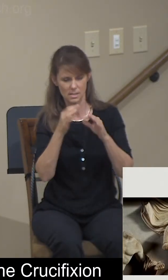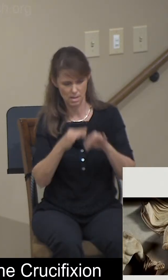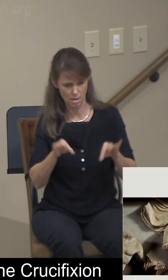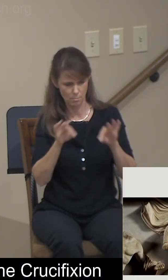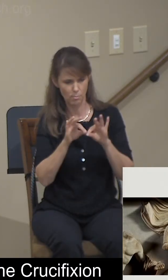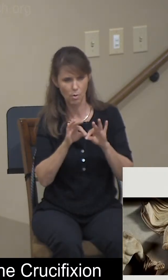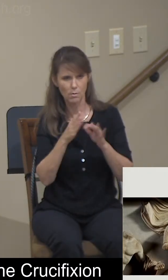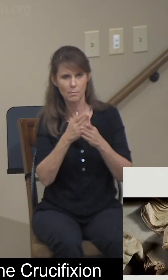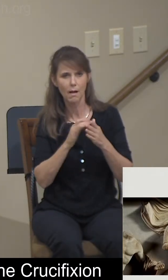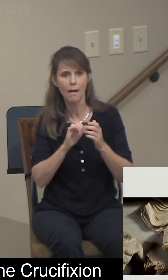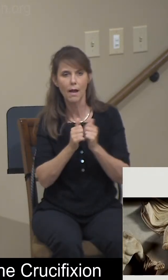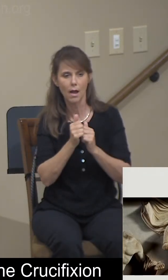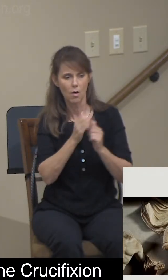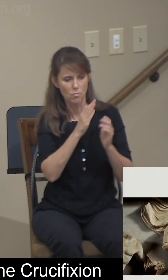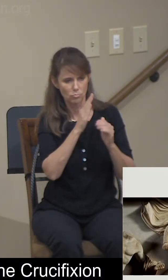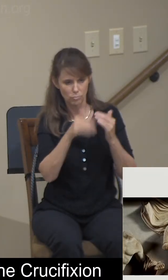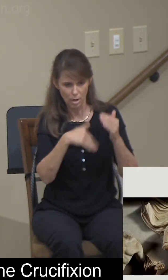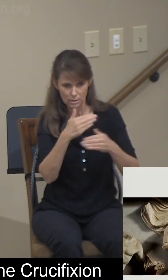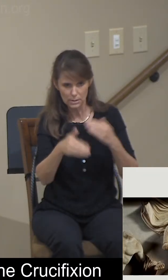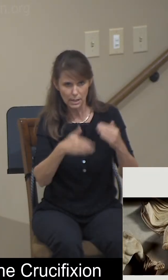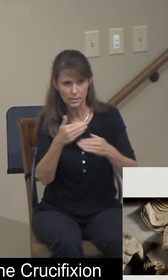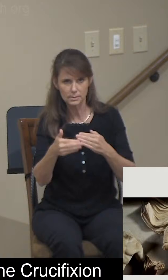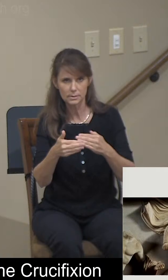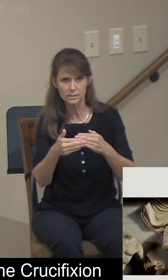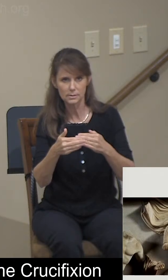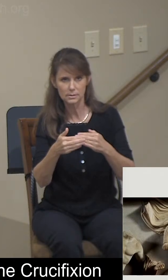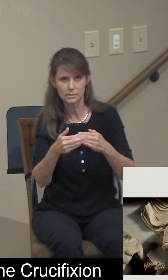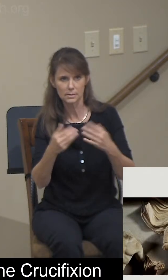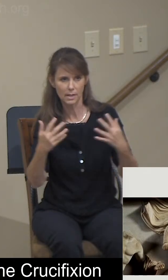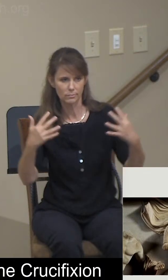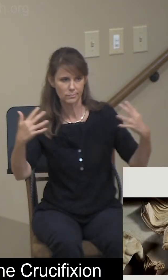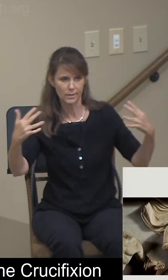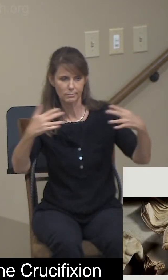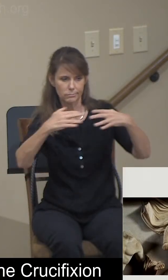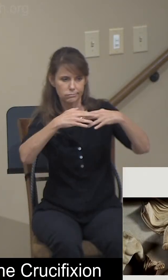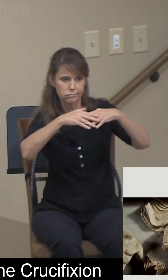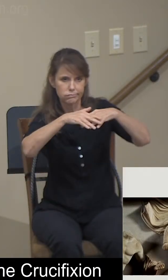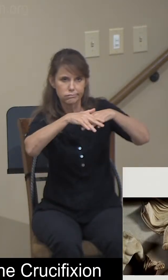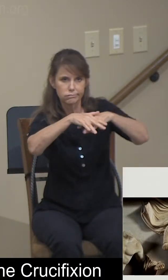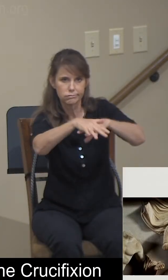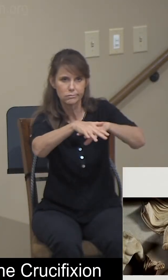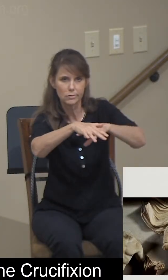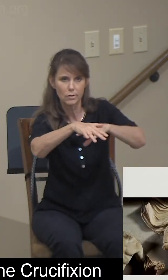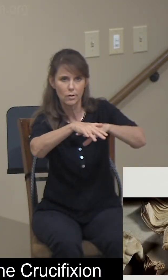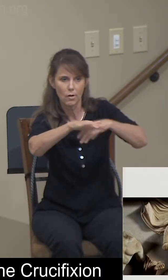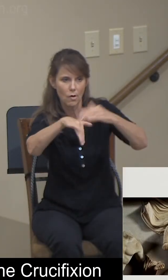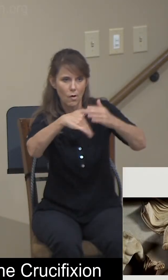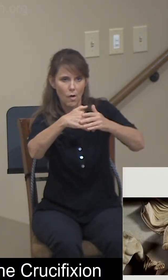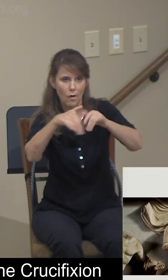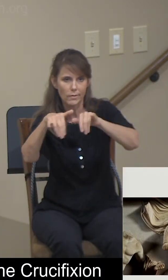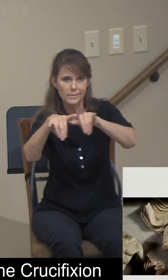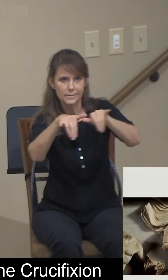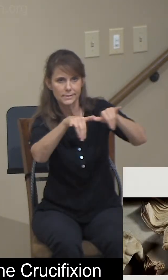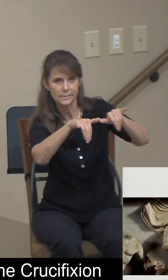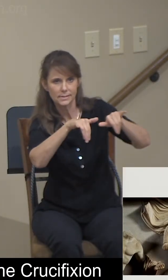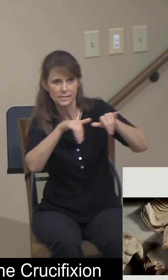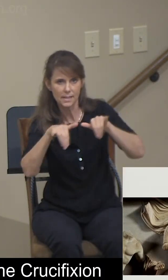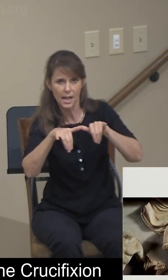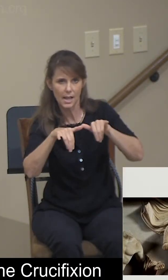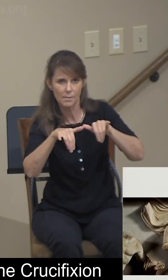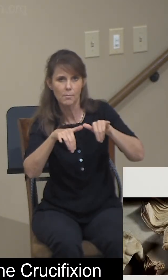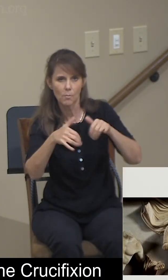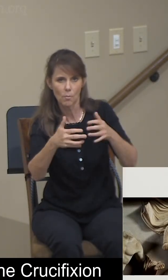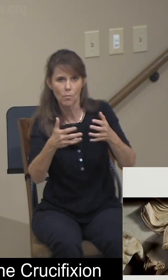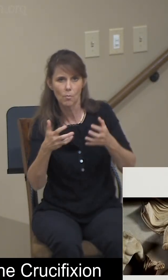of assimilation, although it's not exactly assimilation in the Babylonian sense of the word, how this process takes place is